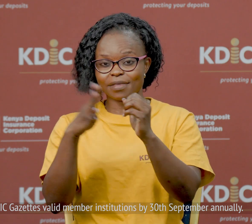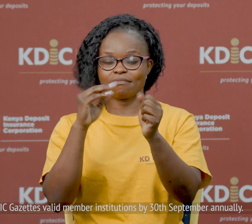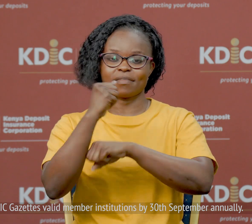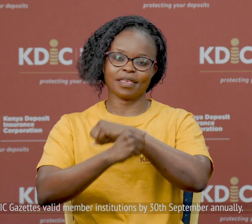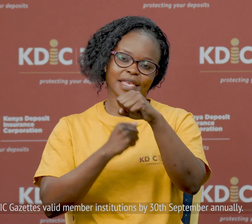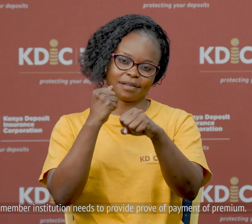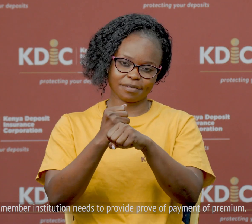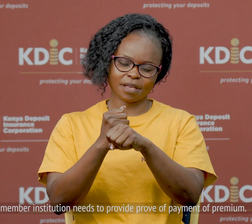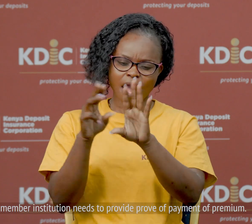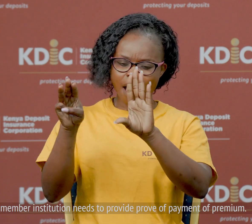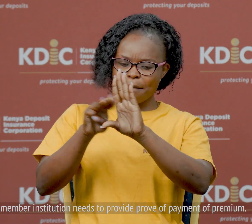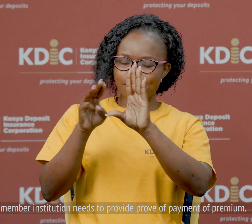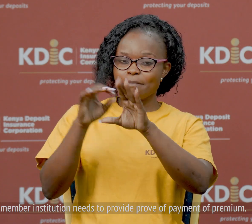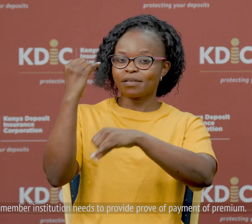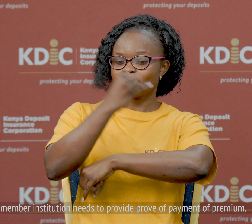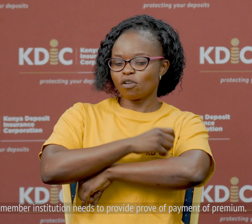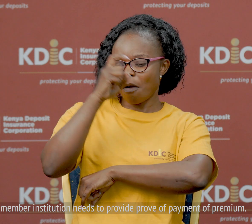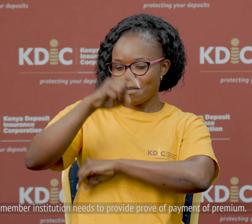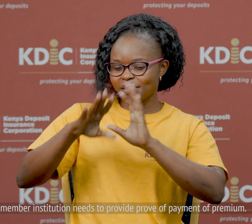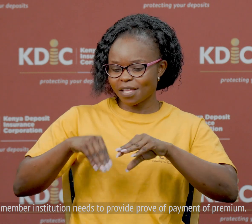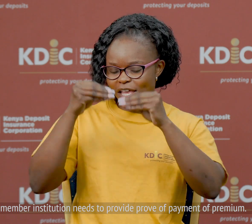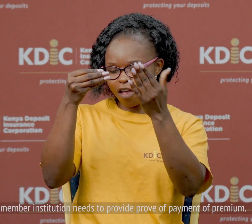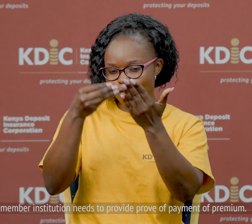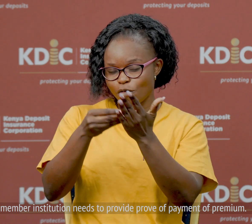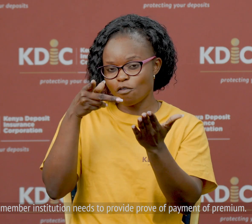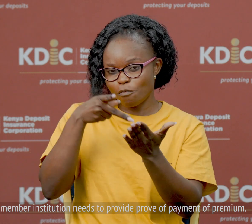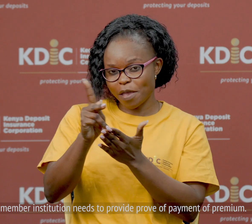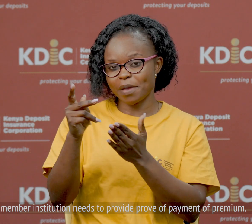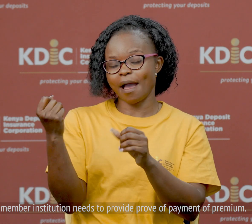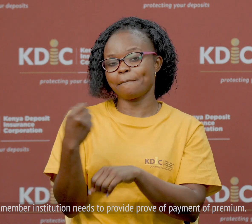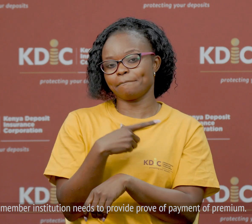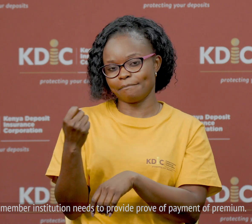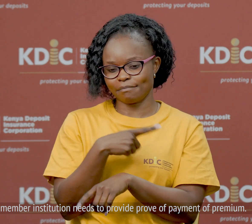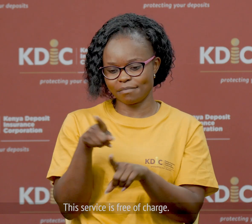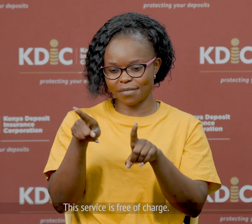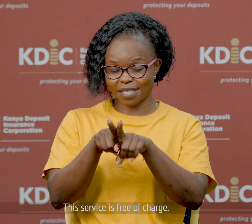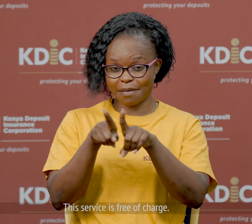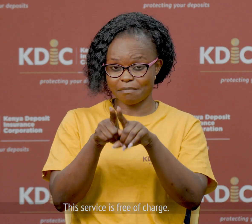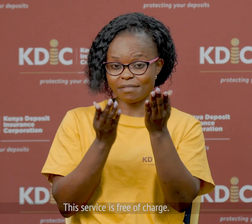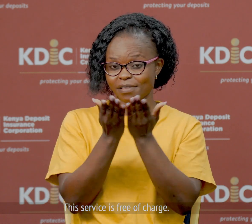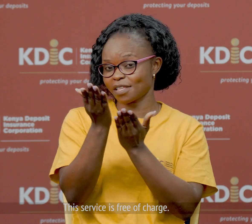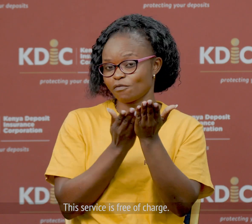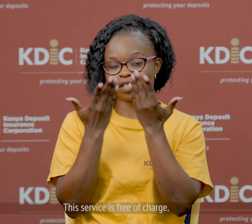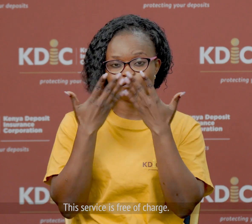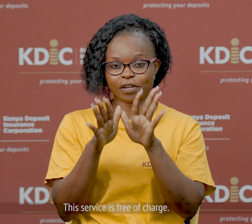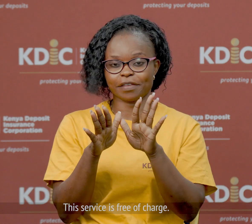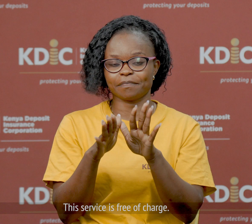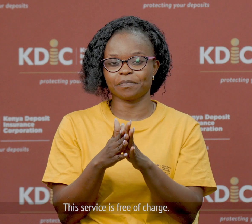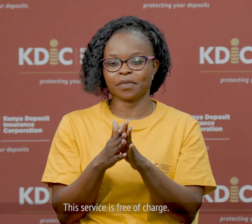annually. The member institution needs to provide proof of payment of premium. This service is free of charge.